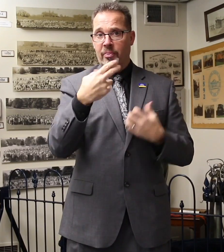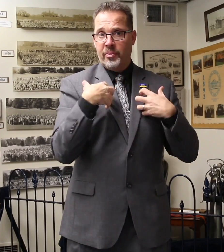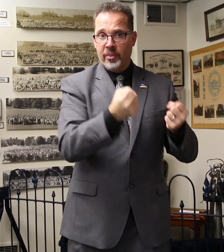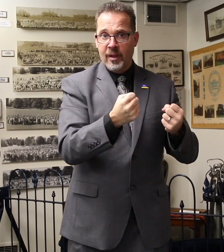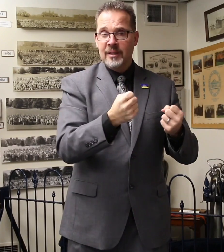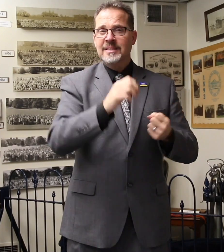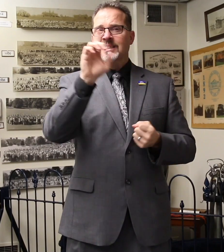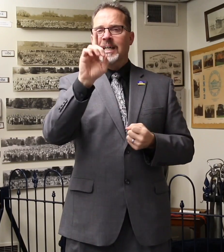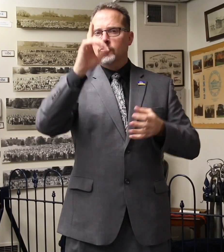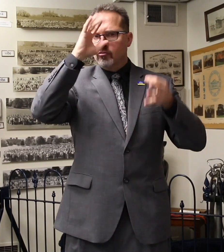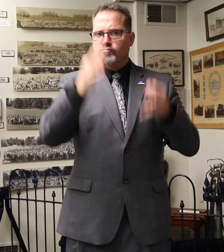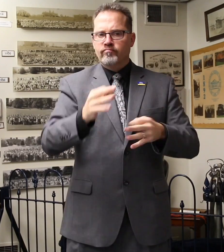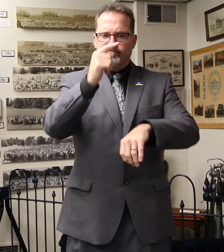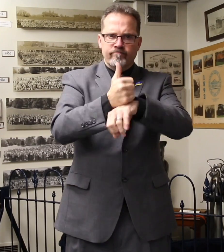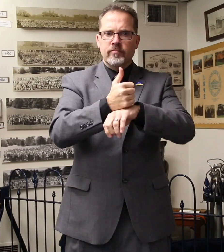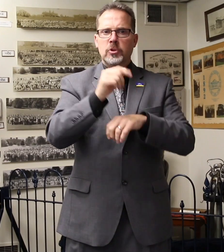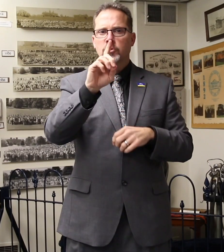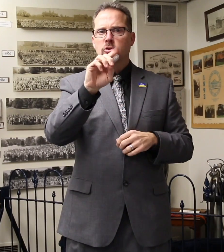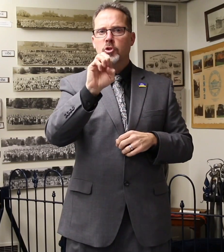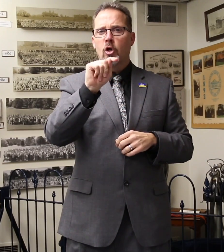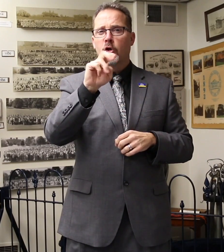stands for strength, and D stands for determination.